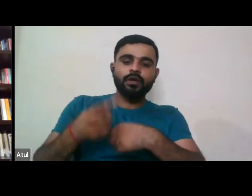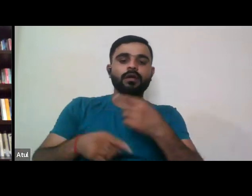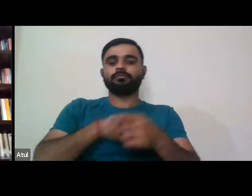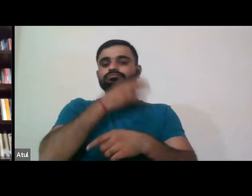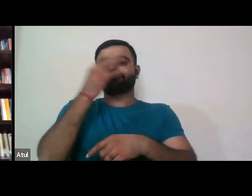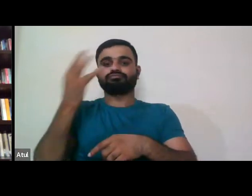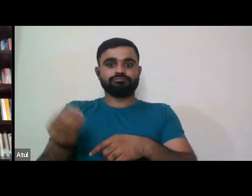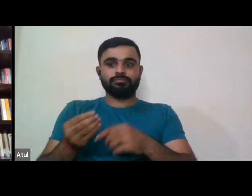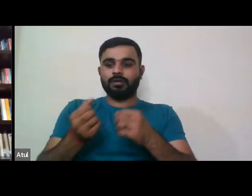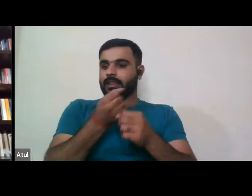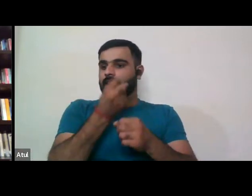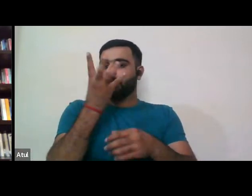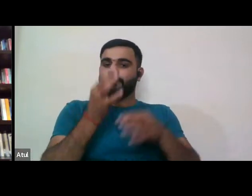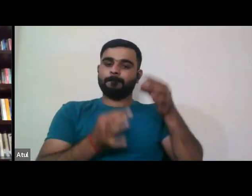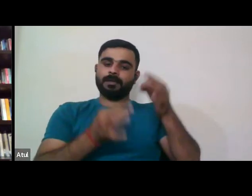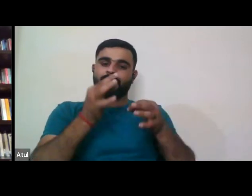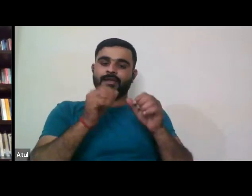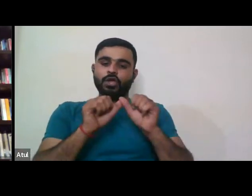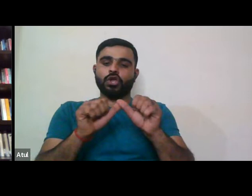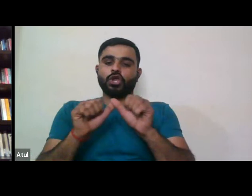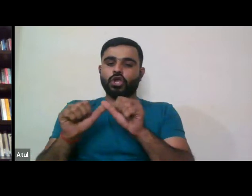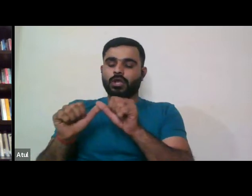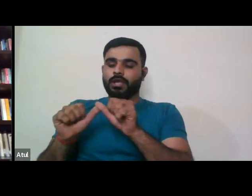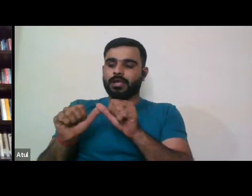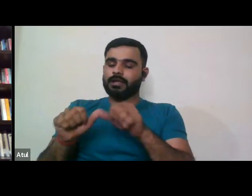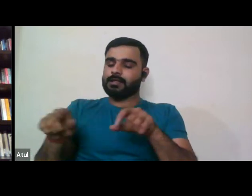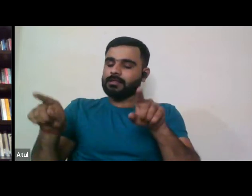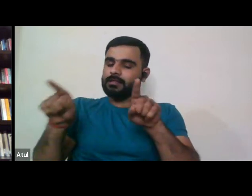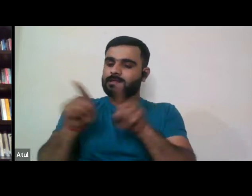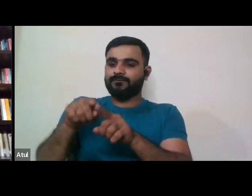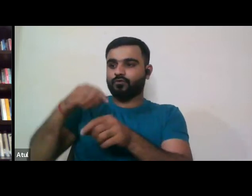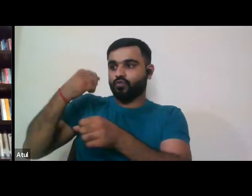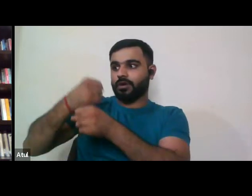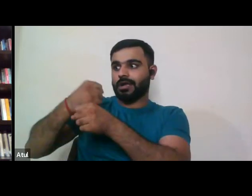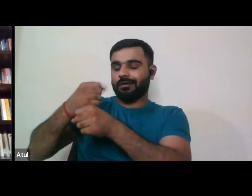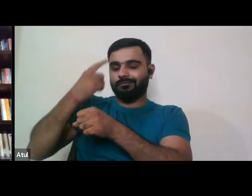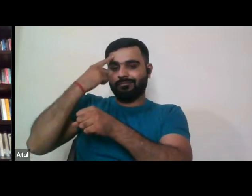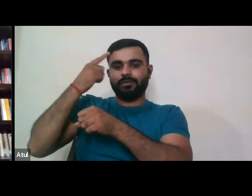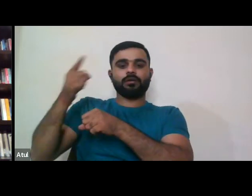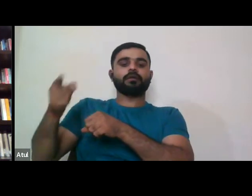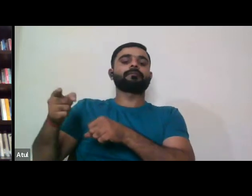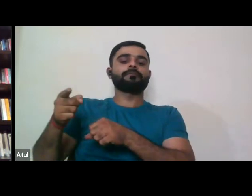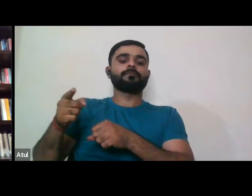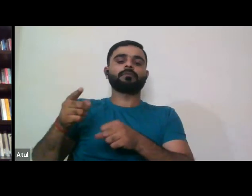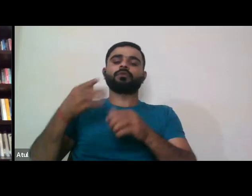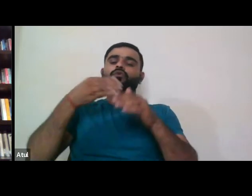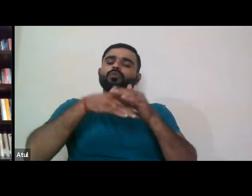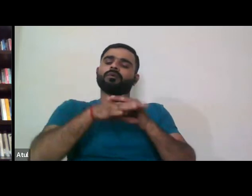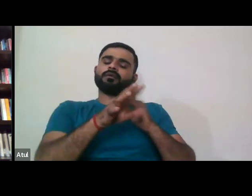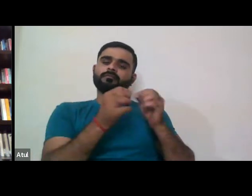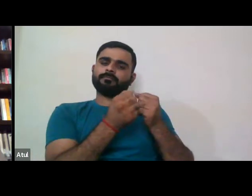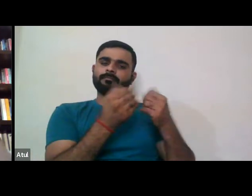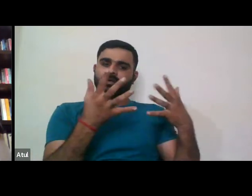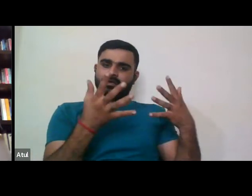umpteen number of judgments, it preaches the same to the government. Yet internally,